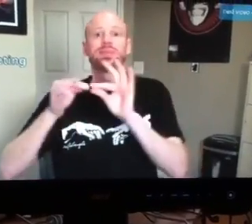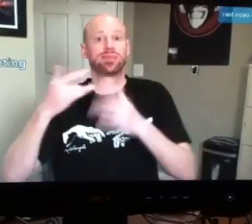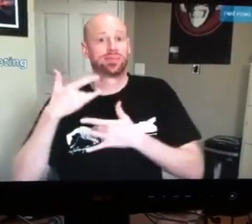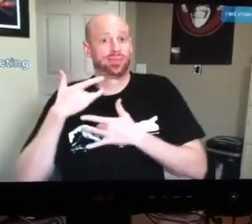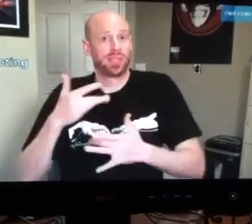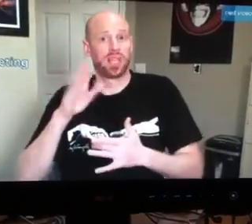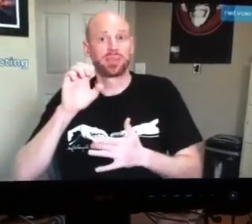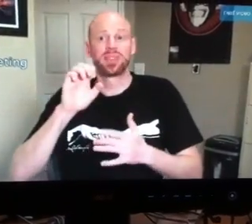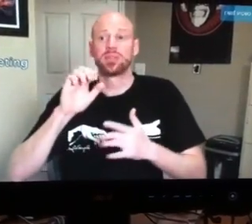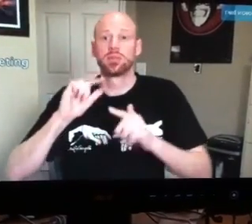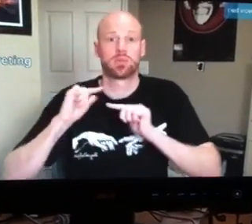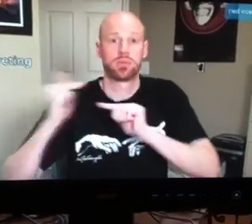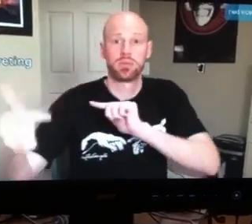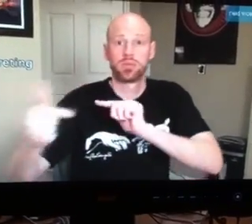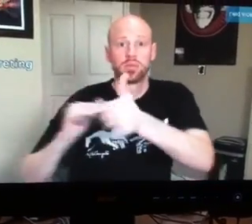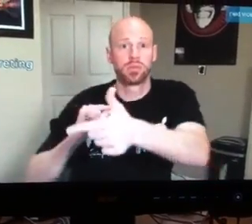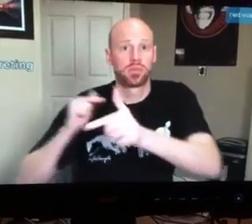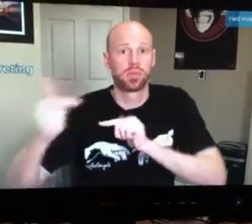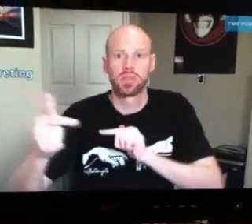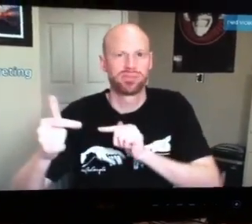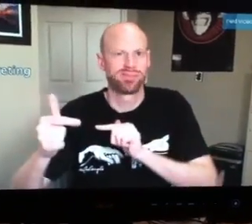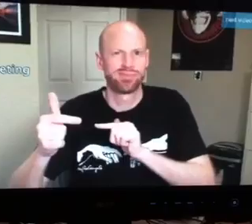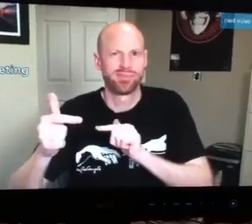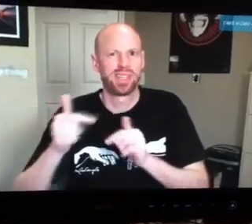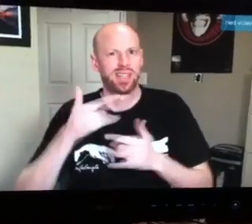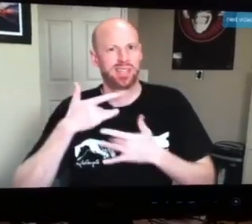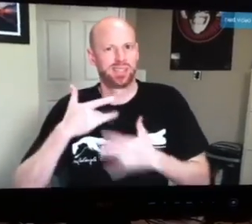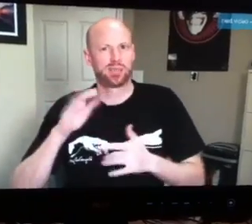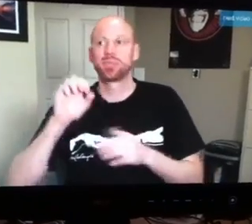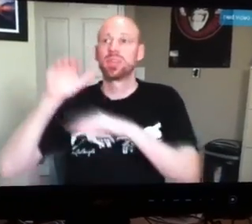time interpreters don't tend to do a lot of turn taking.